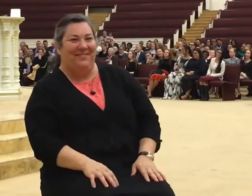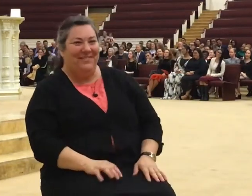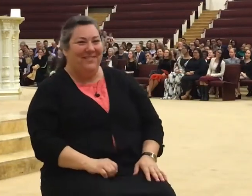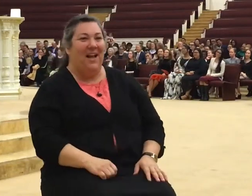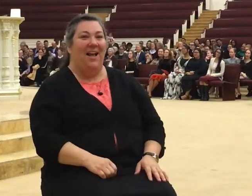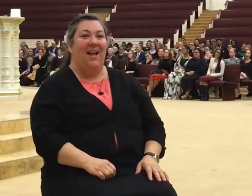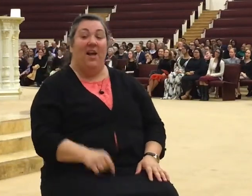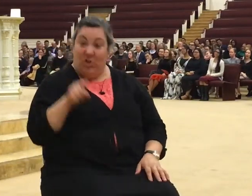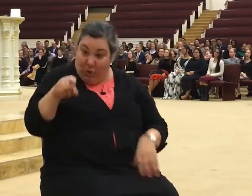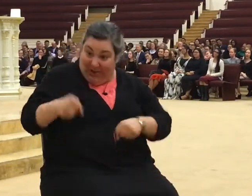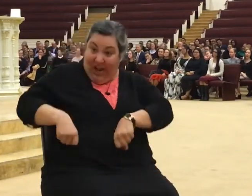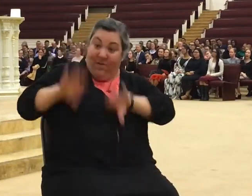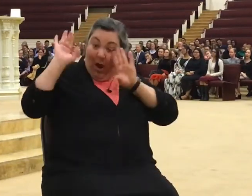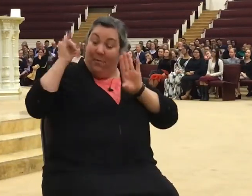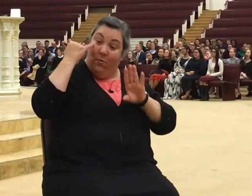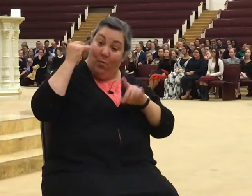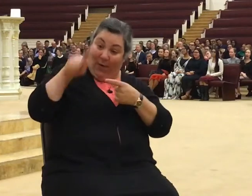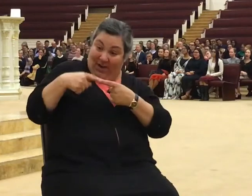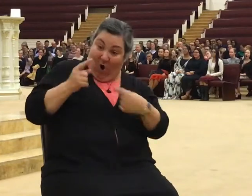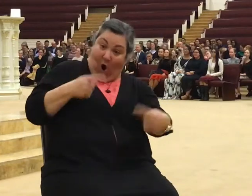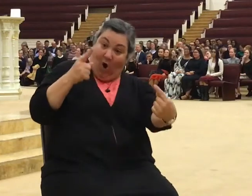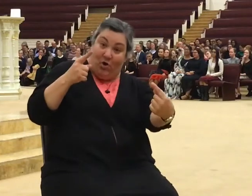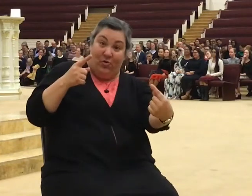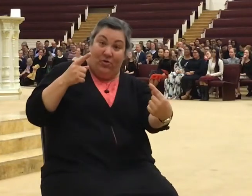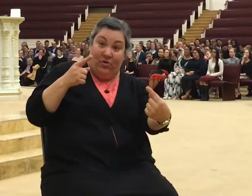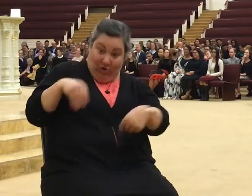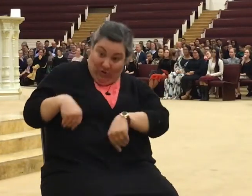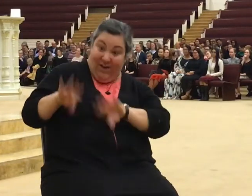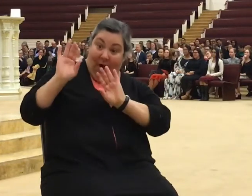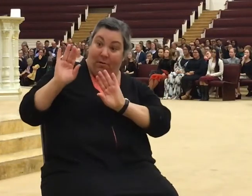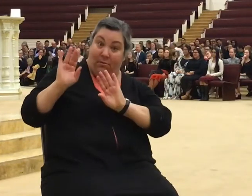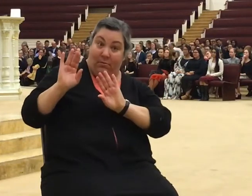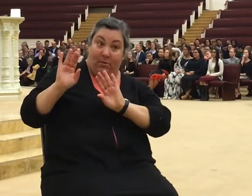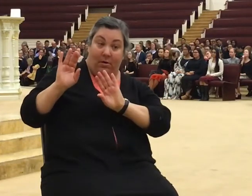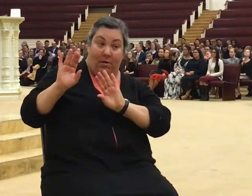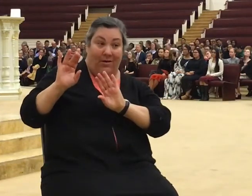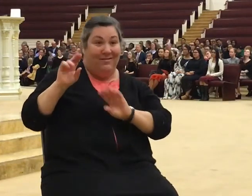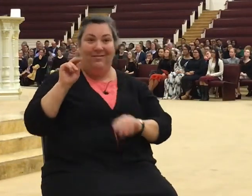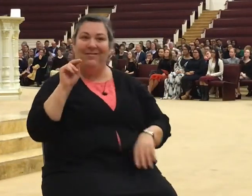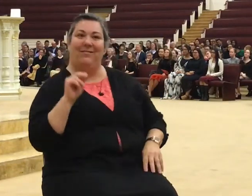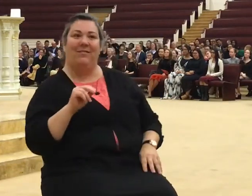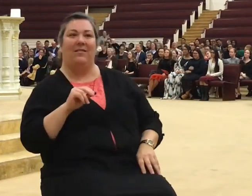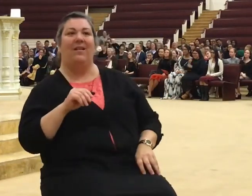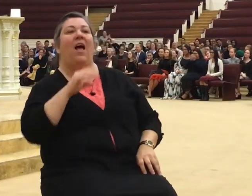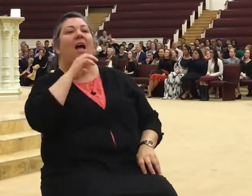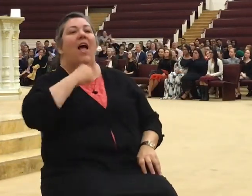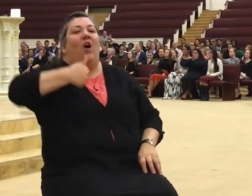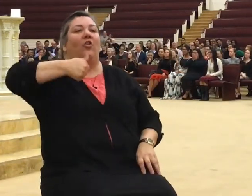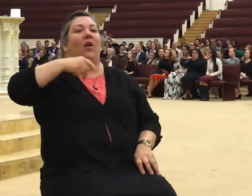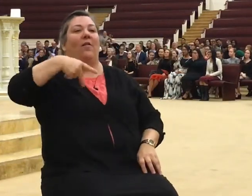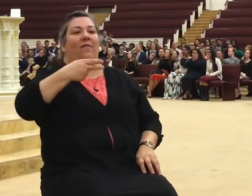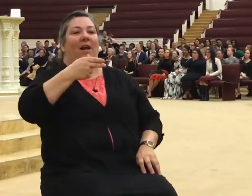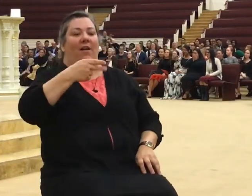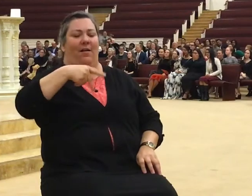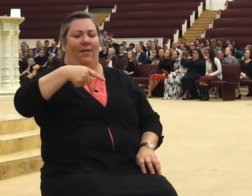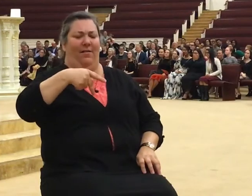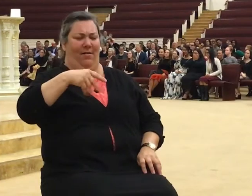Yeah. Well, did you give up on? Did she give up on you? Elder Farrell. How long have you been